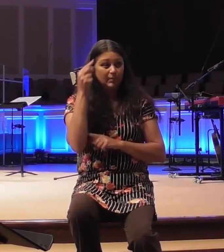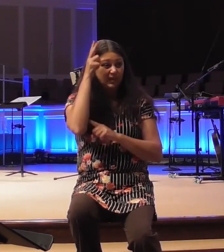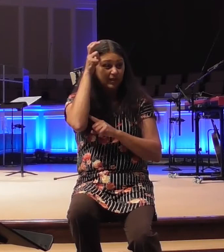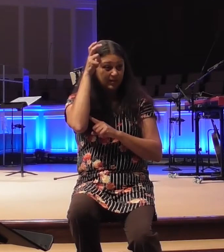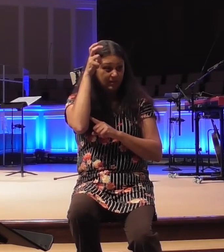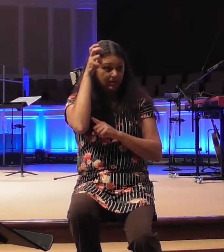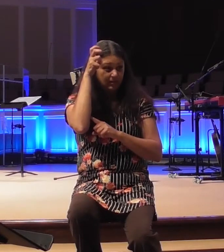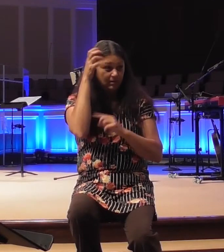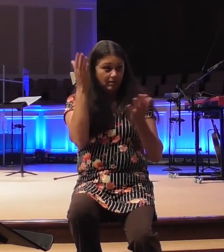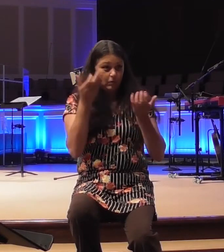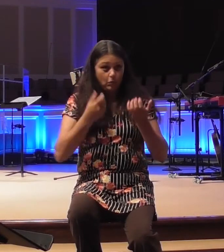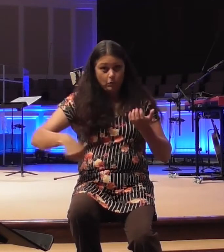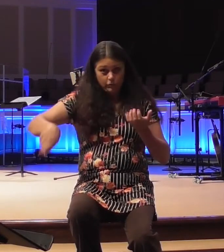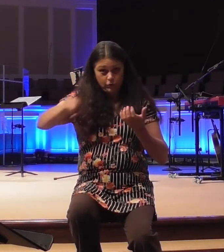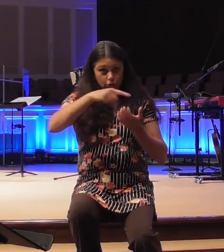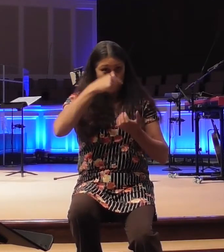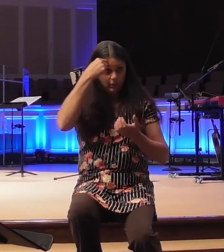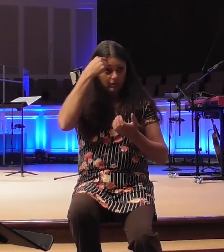not alone.